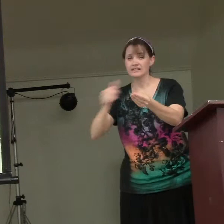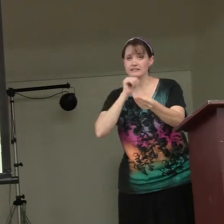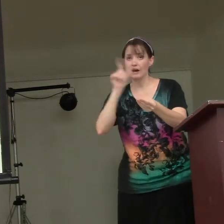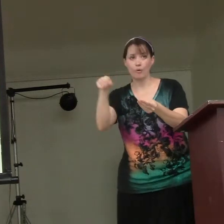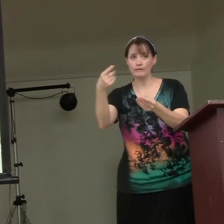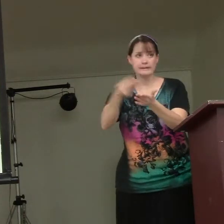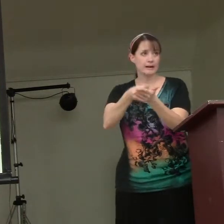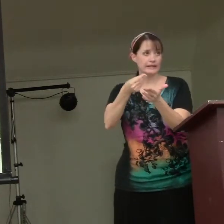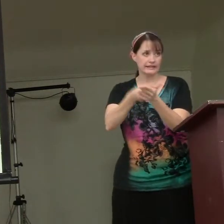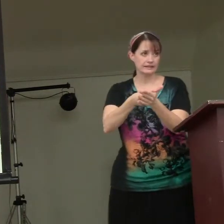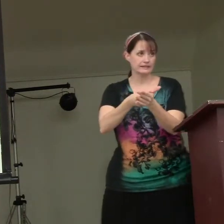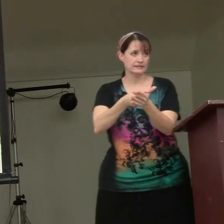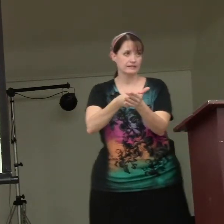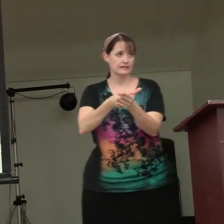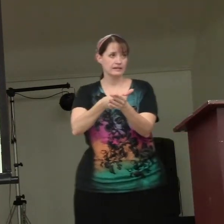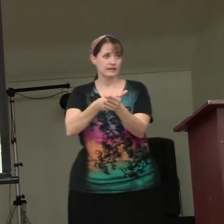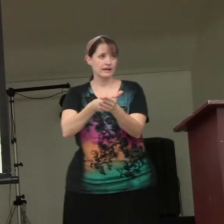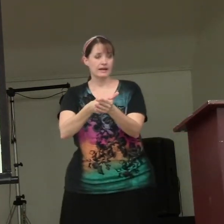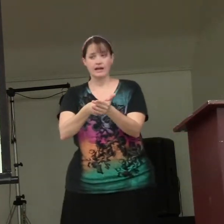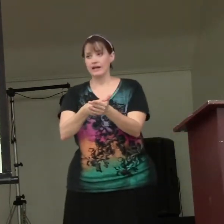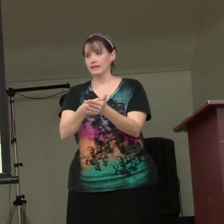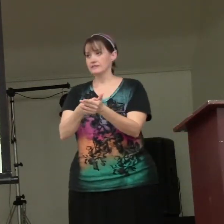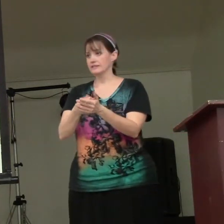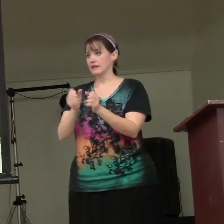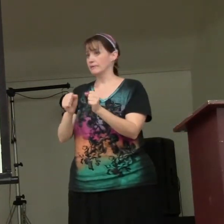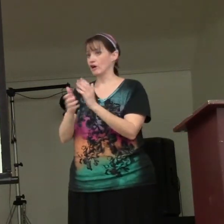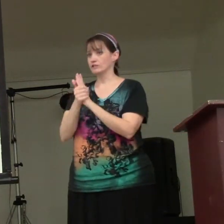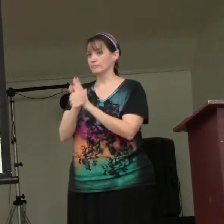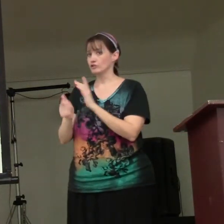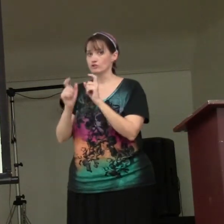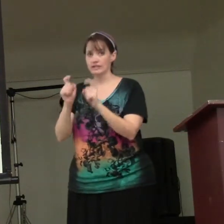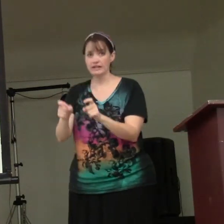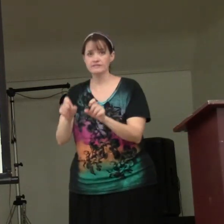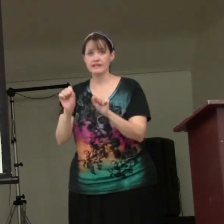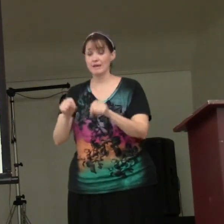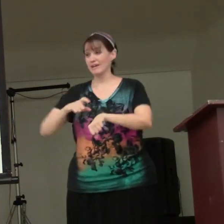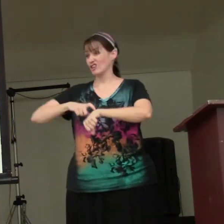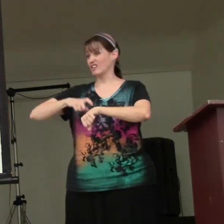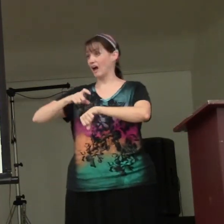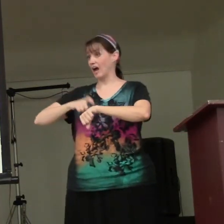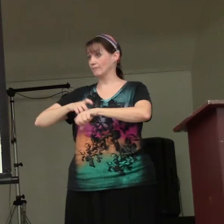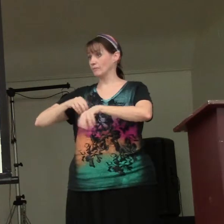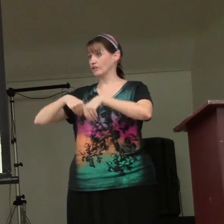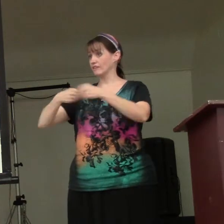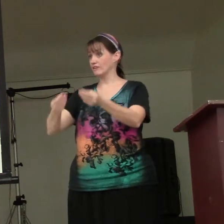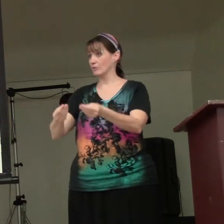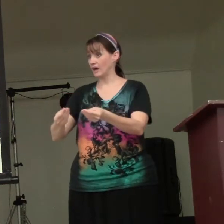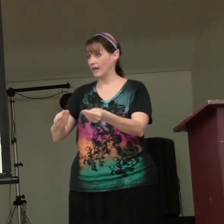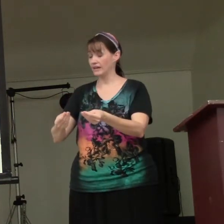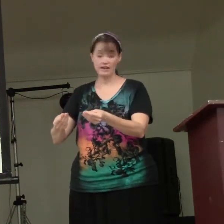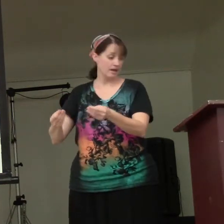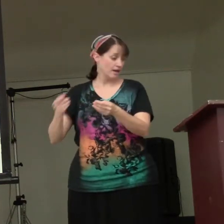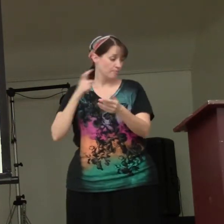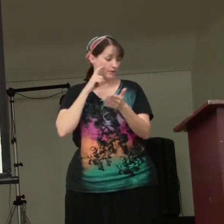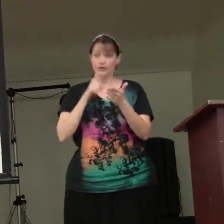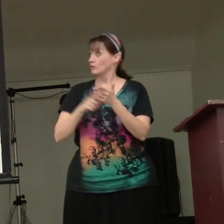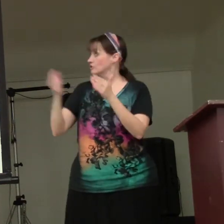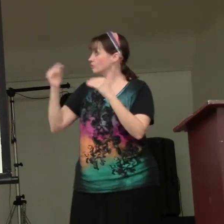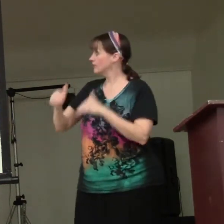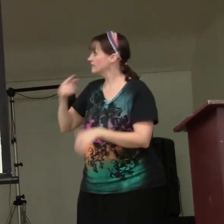not only money. It can be our spiritual gifts. It can be our time that we're giving away. But notice what he